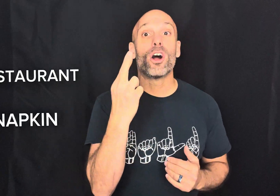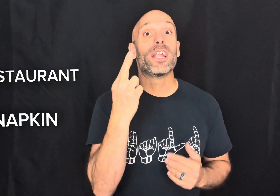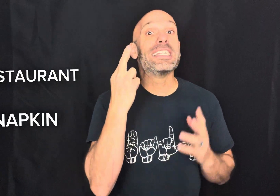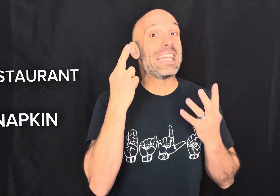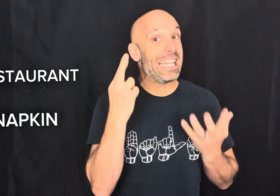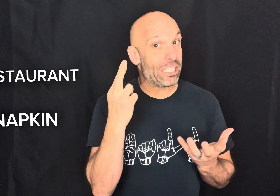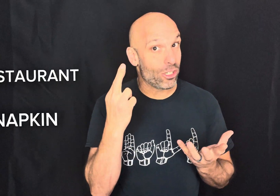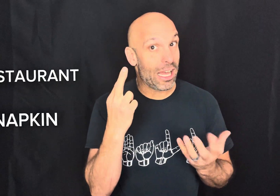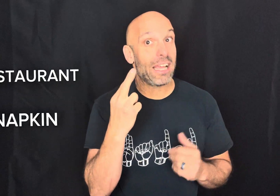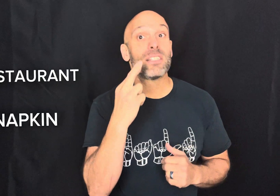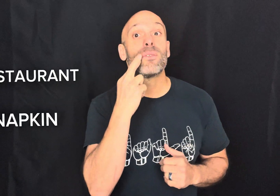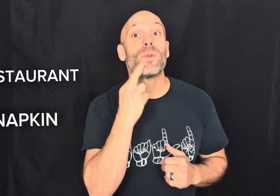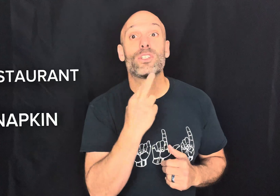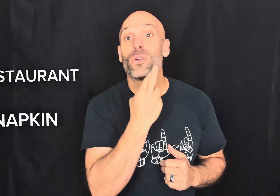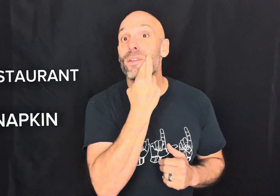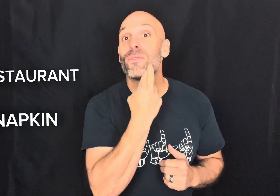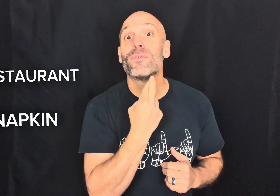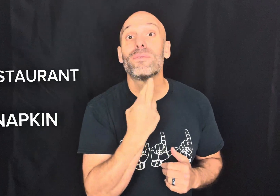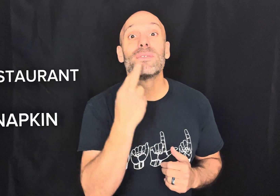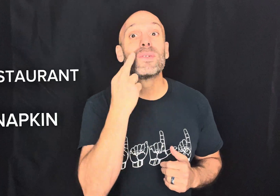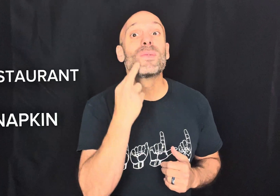is initialized, restaurant.